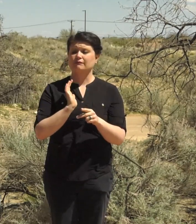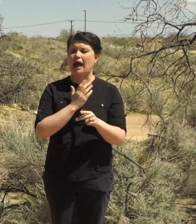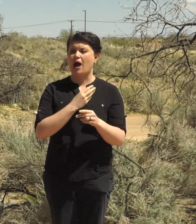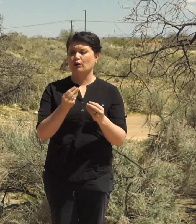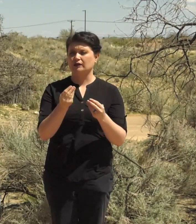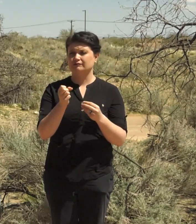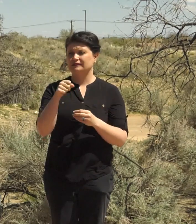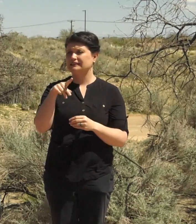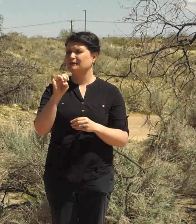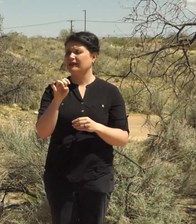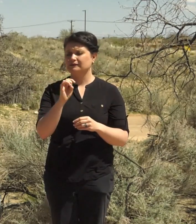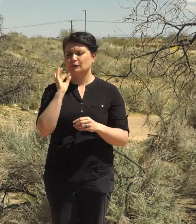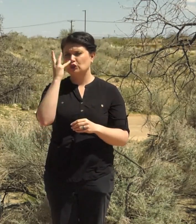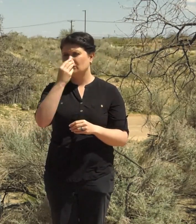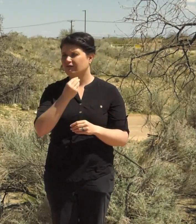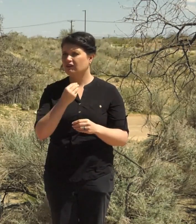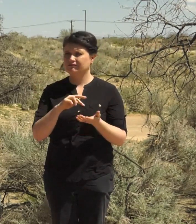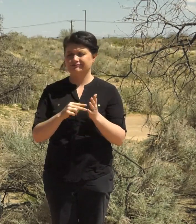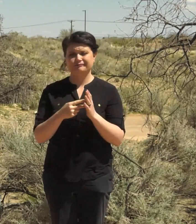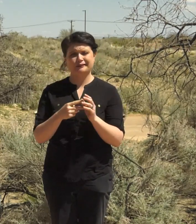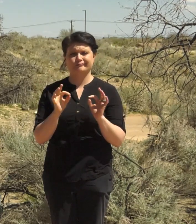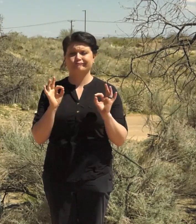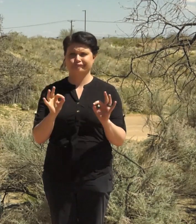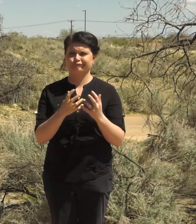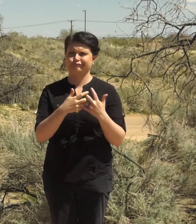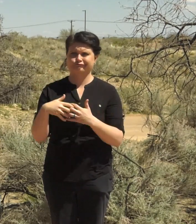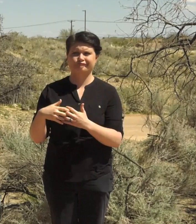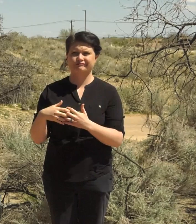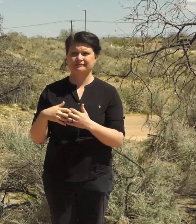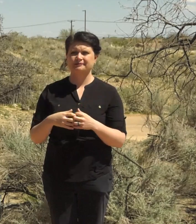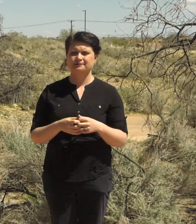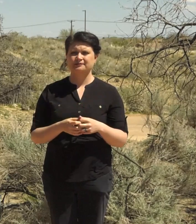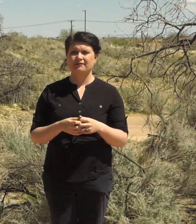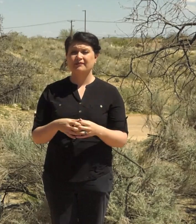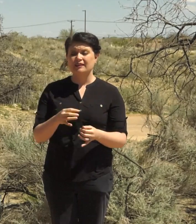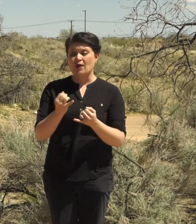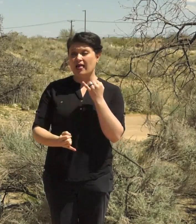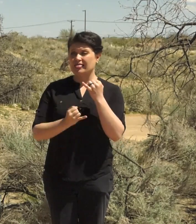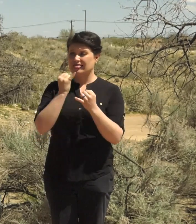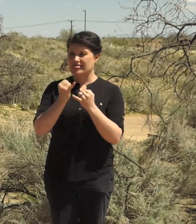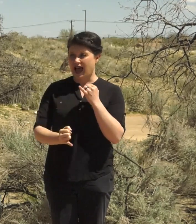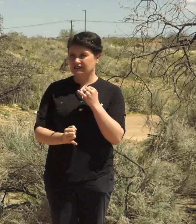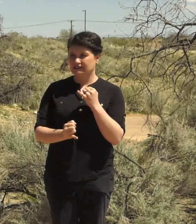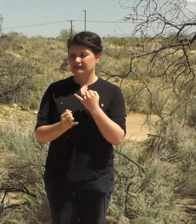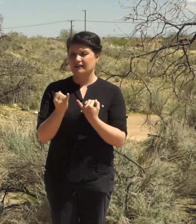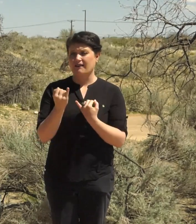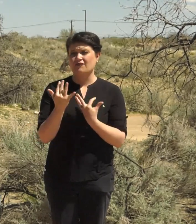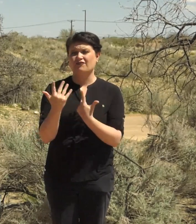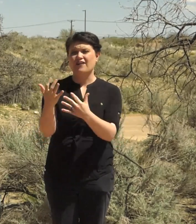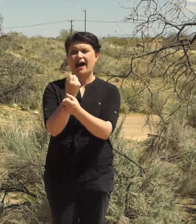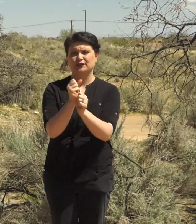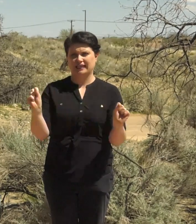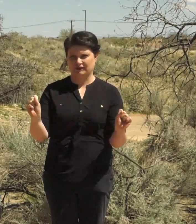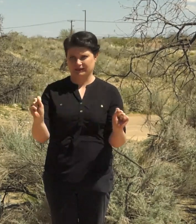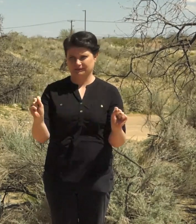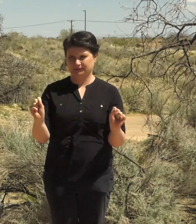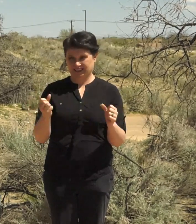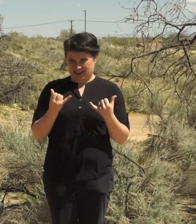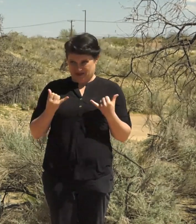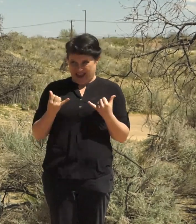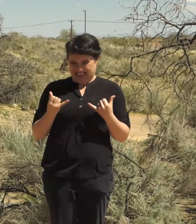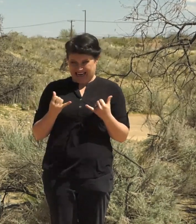public spaces open. Finally, a message about fire safety. We are at